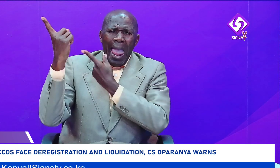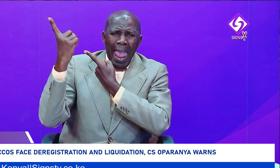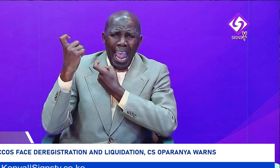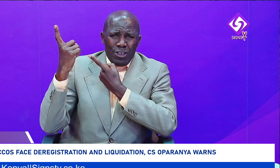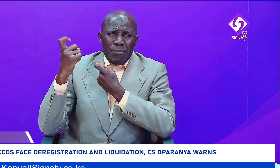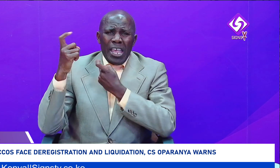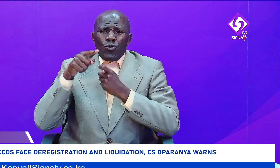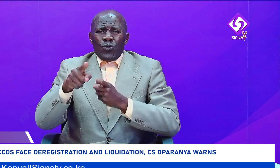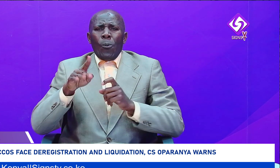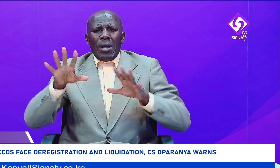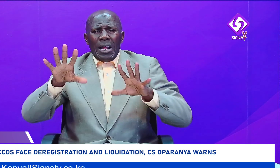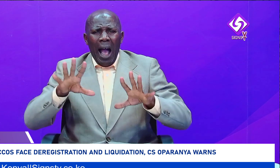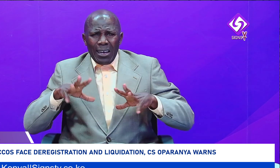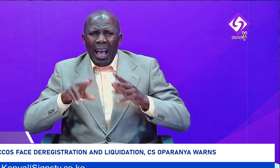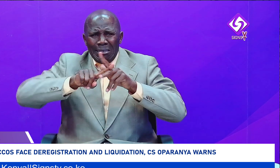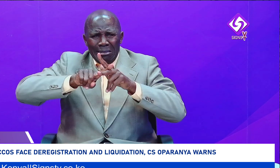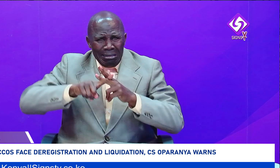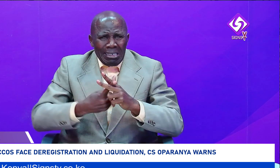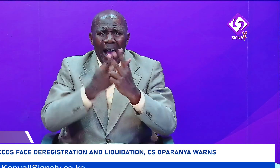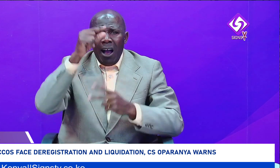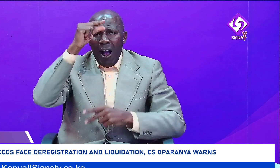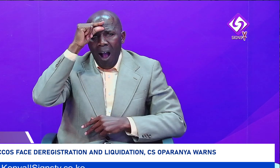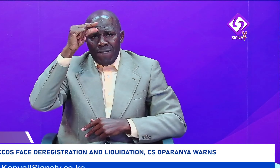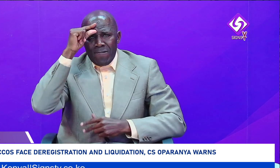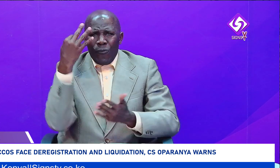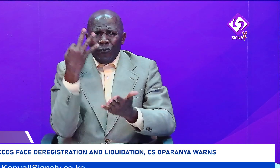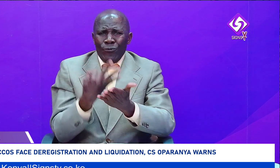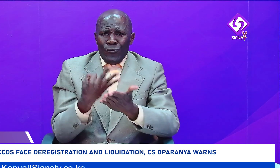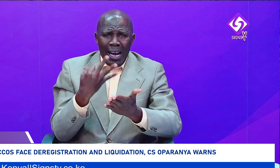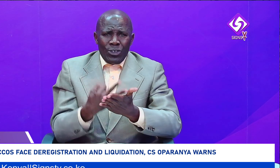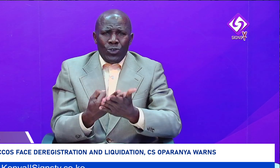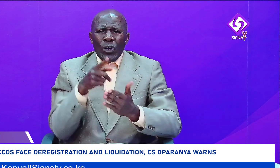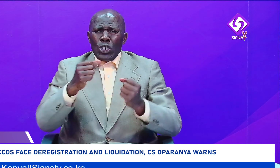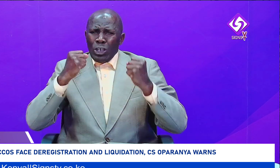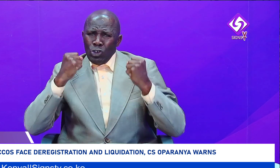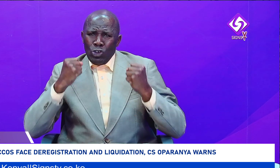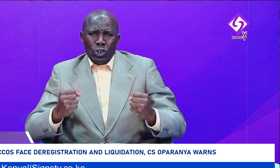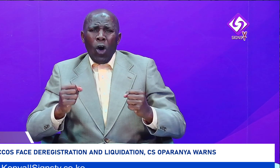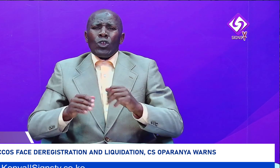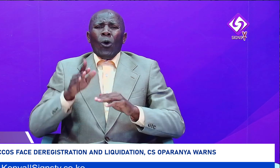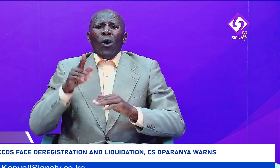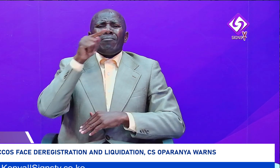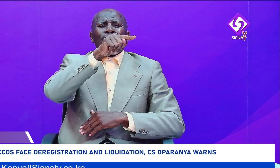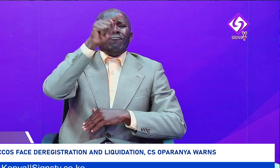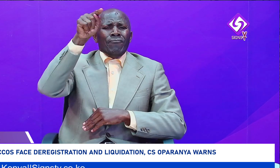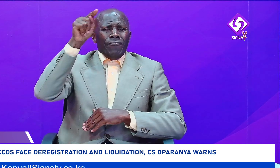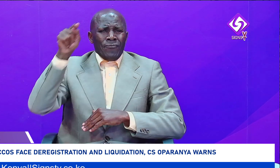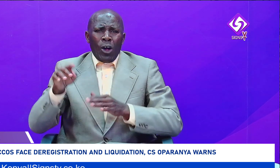This move is expected to enhance governance and financial strengthening across the cooperative movement.